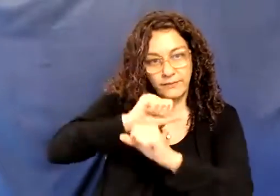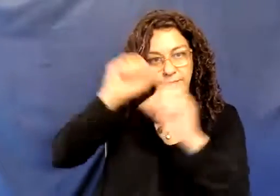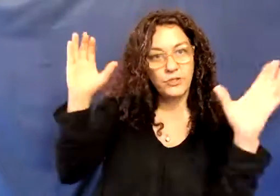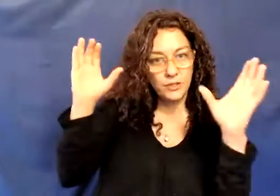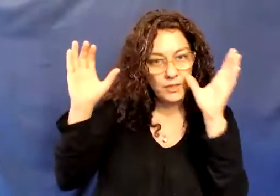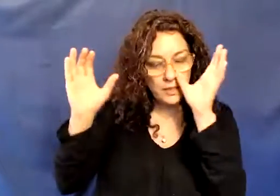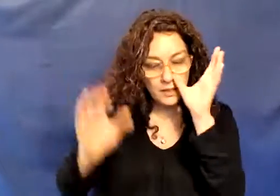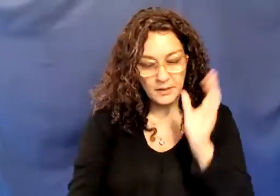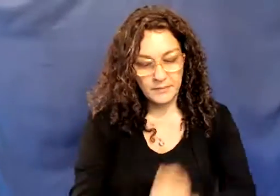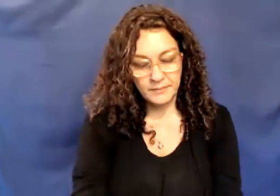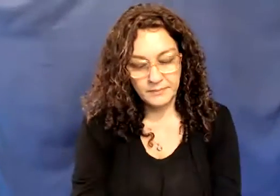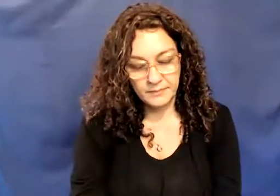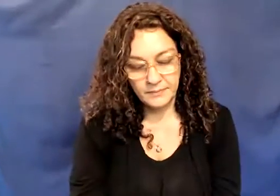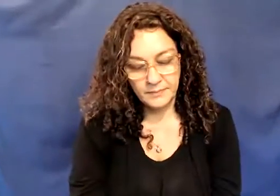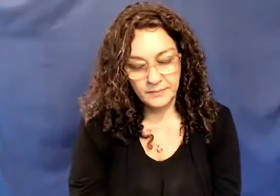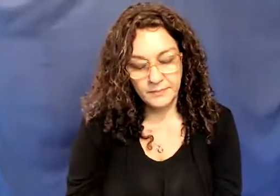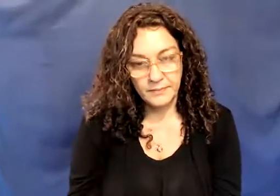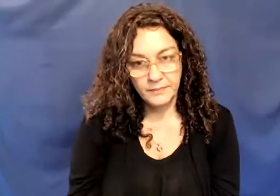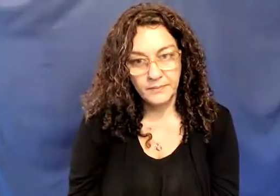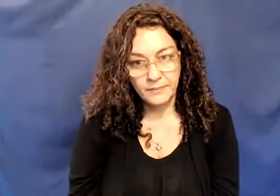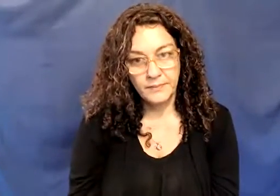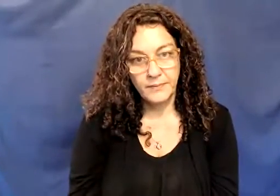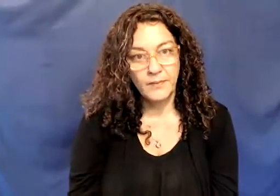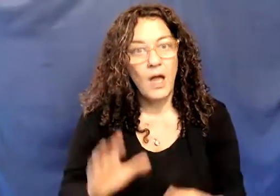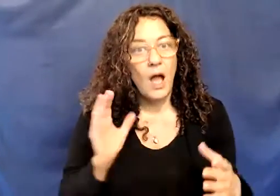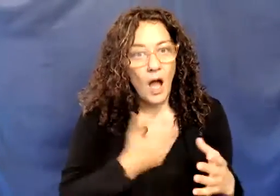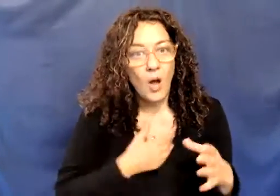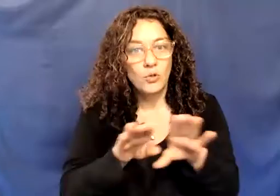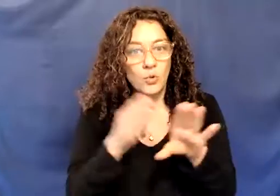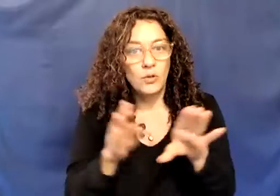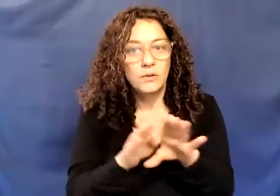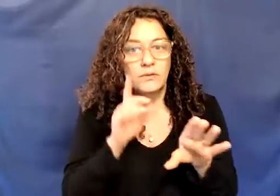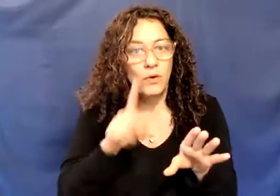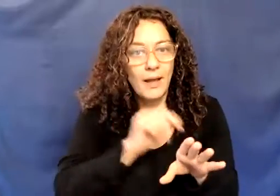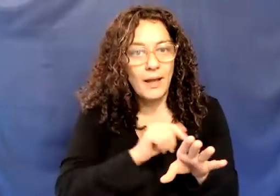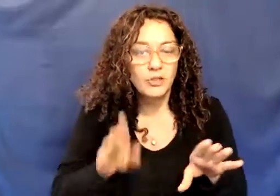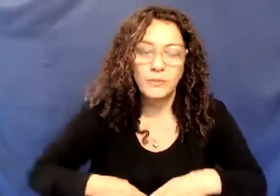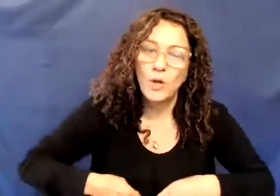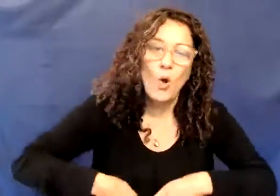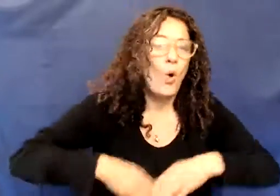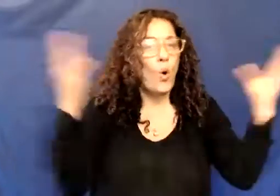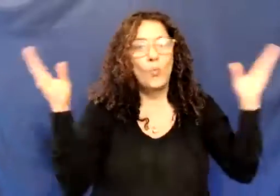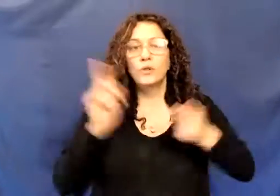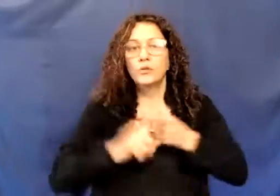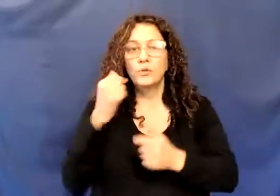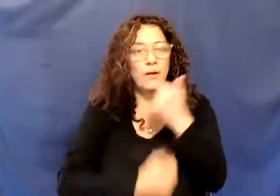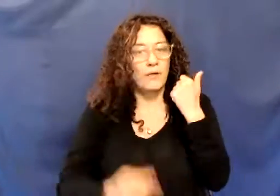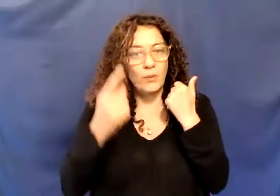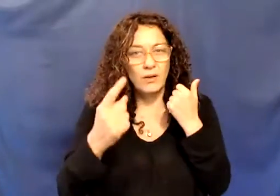you know, having our basically our doors wider open and stuff like that. My vision is that I don't have to have those talks anymore.